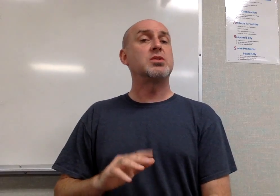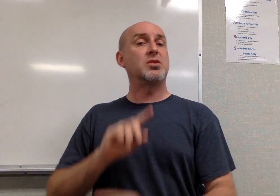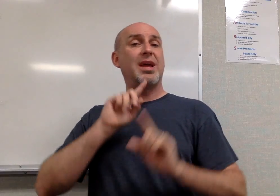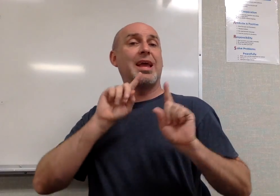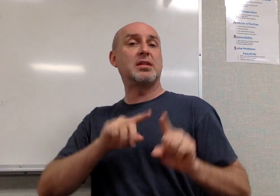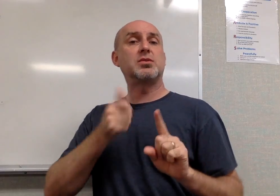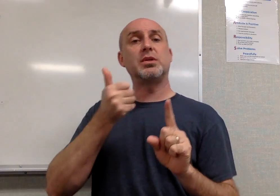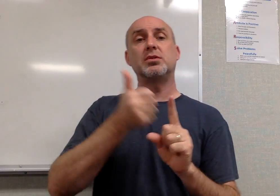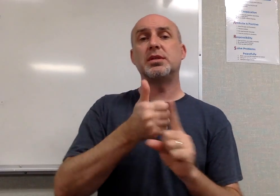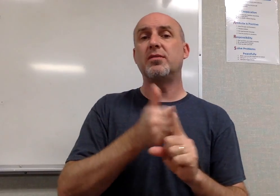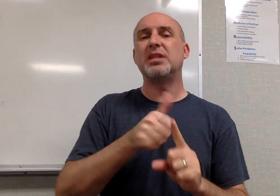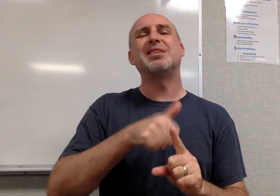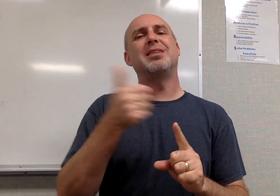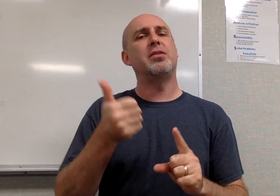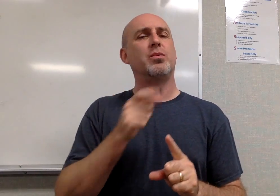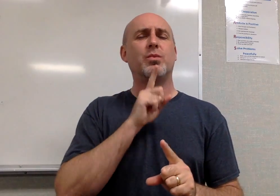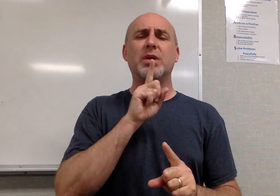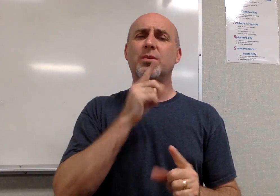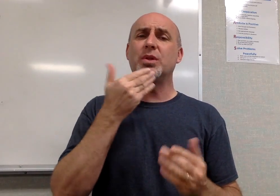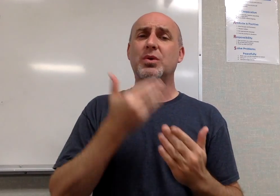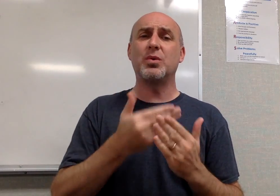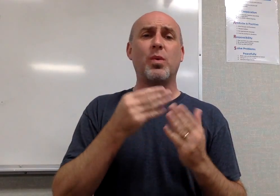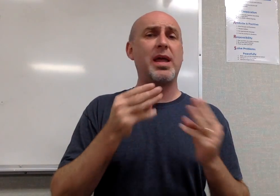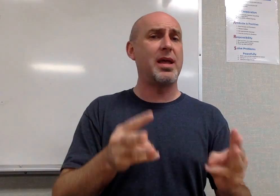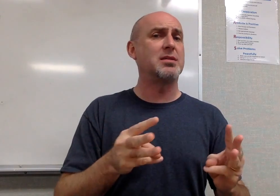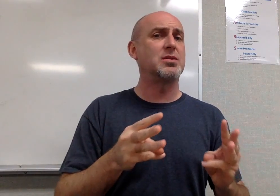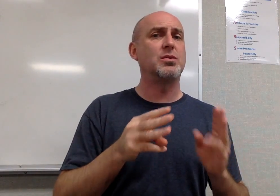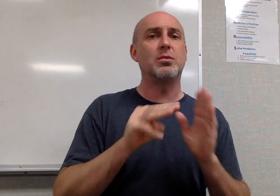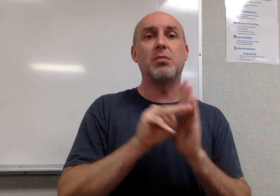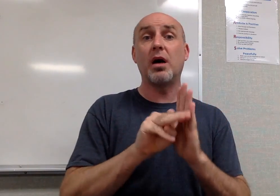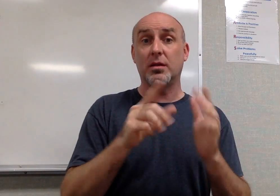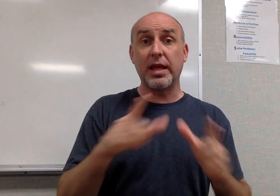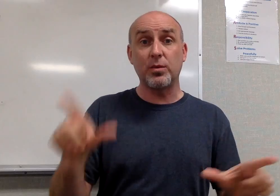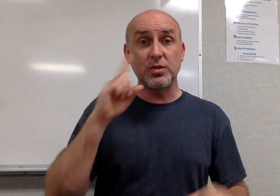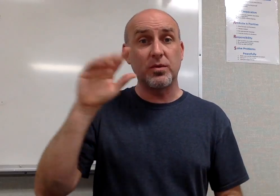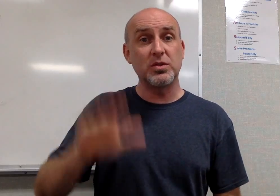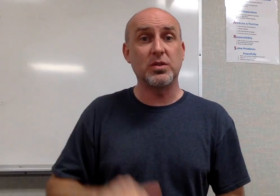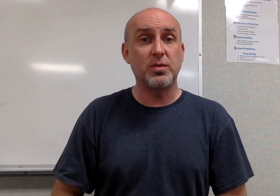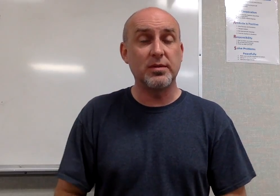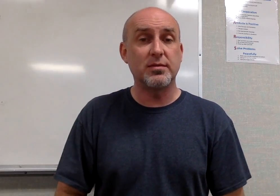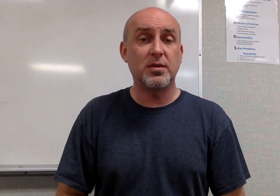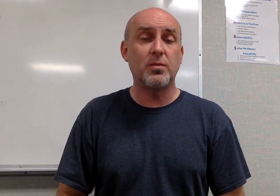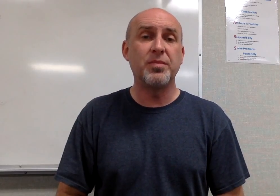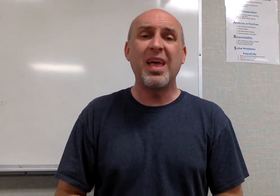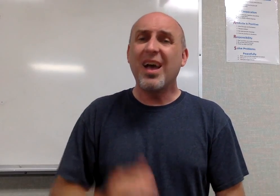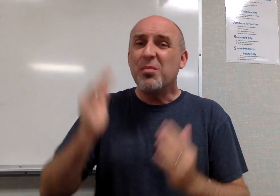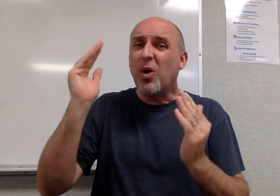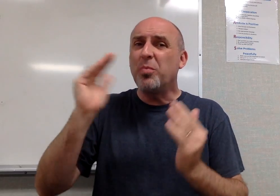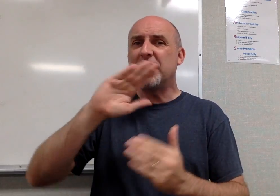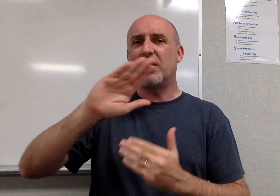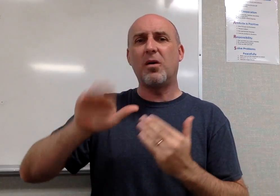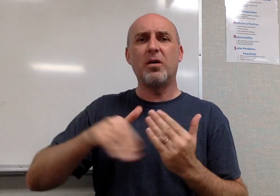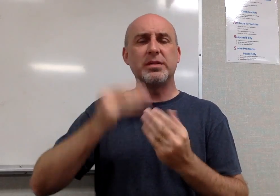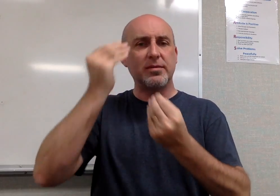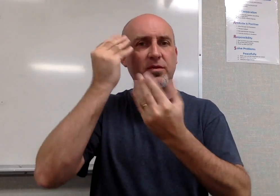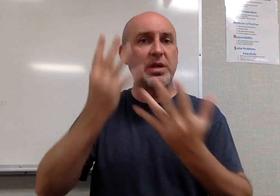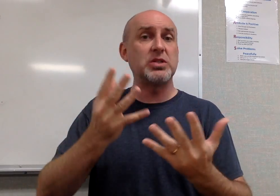you're answering yourself, and that's another really, really good way to model language for the children. So hoping that all this information